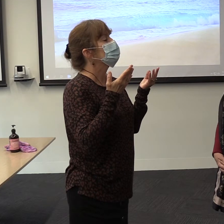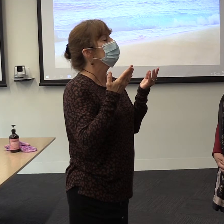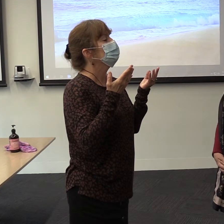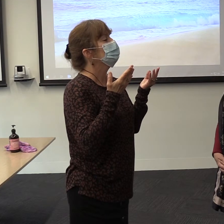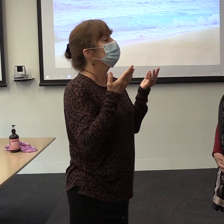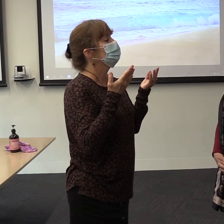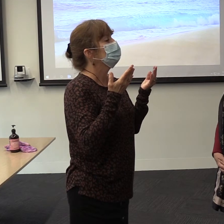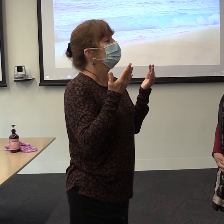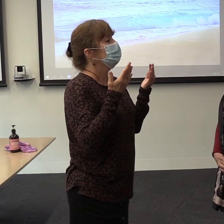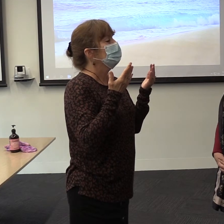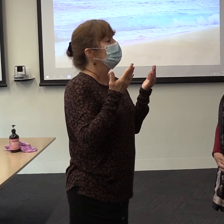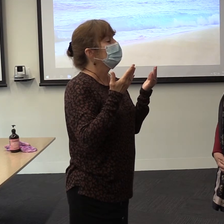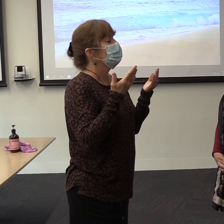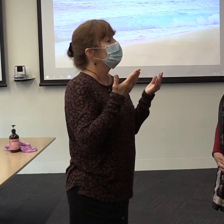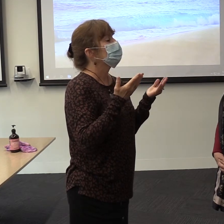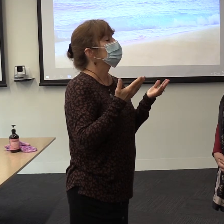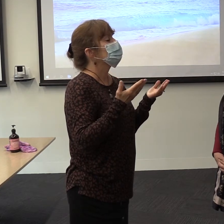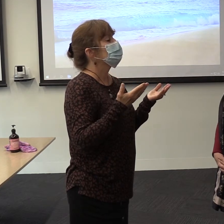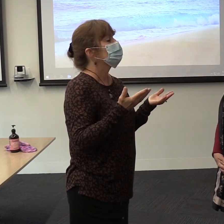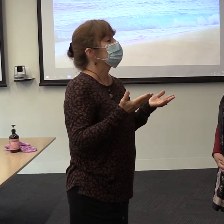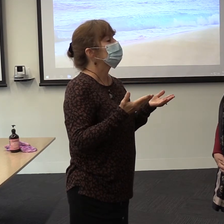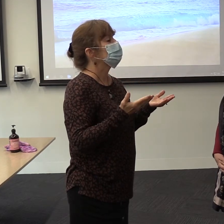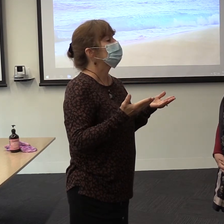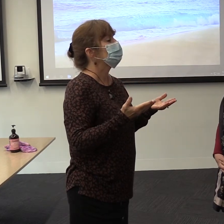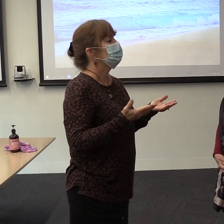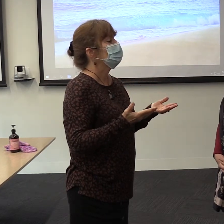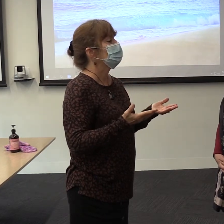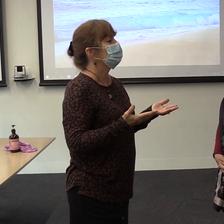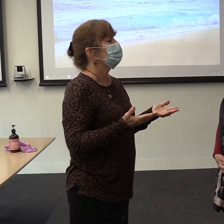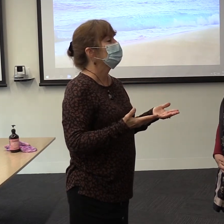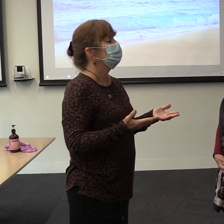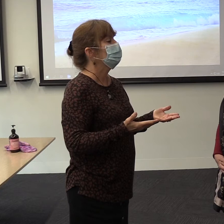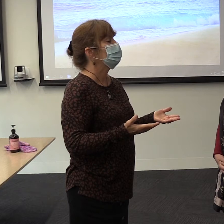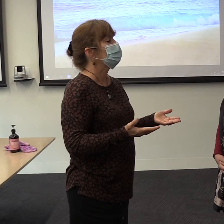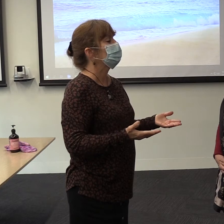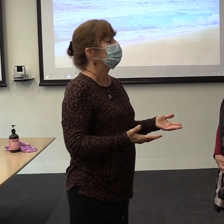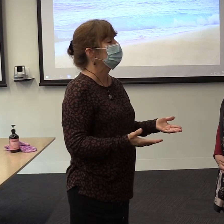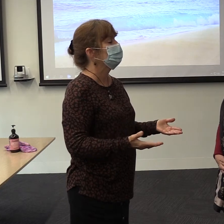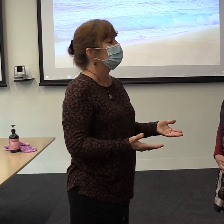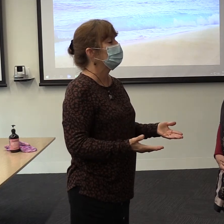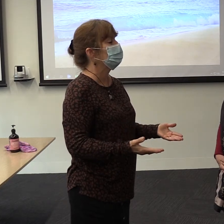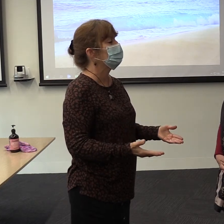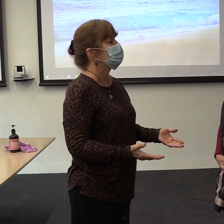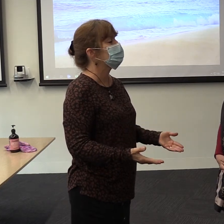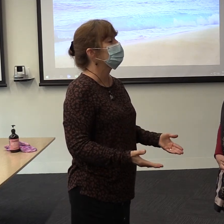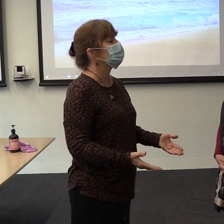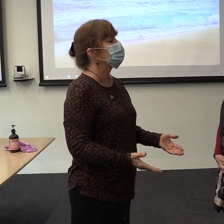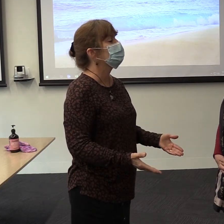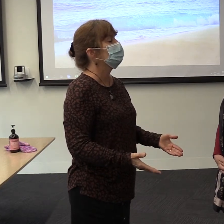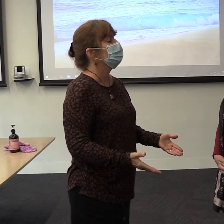2, out, 2, 3, 4, 5, 6,